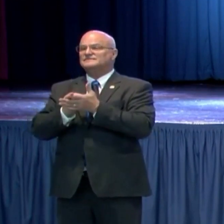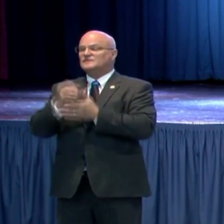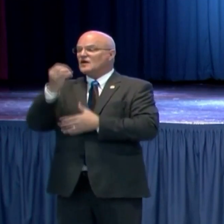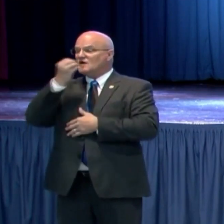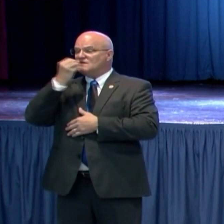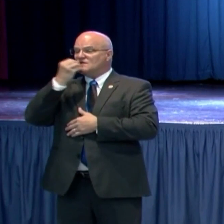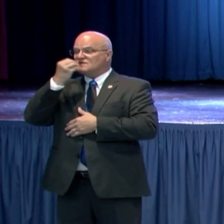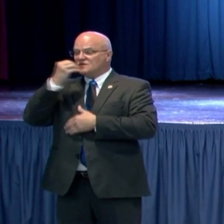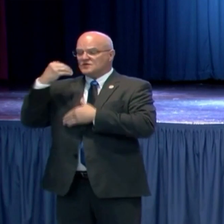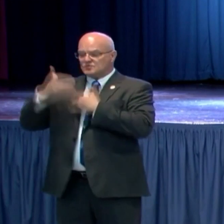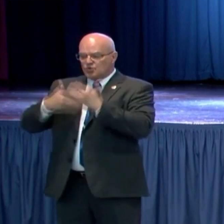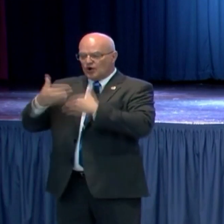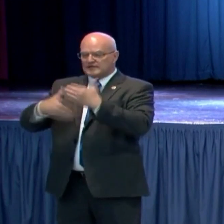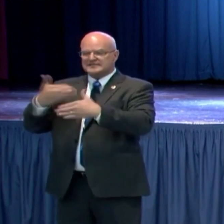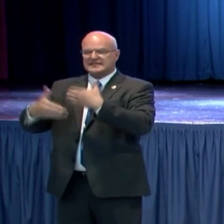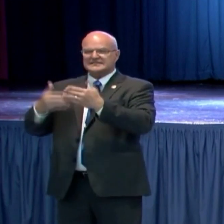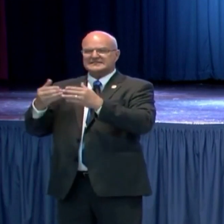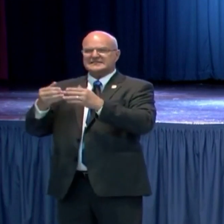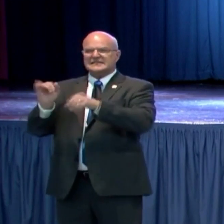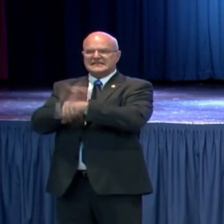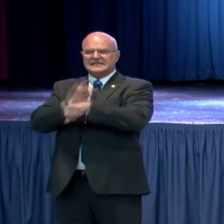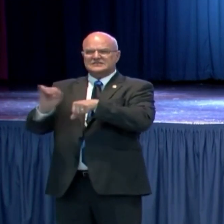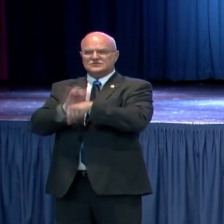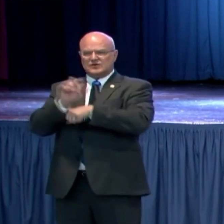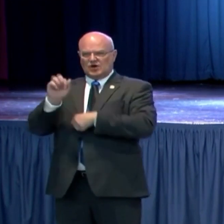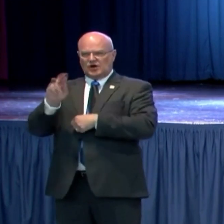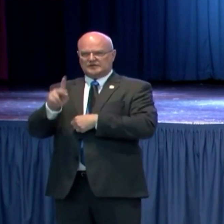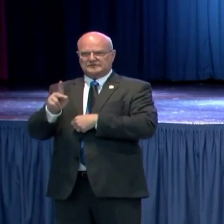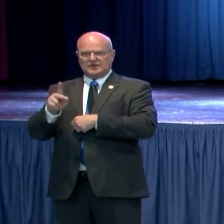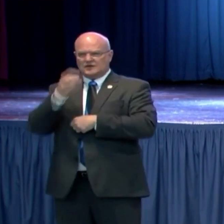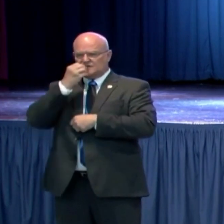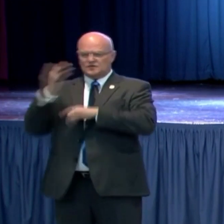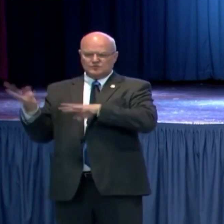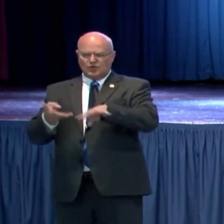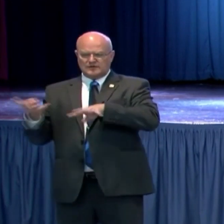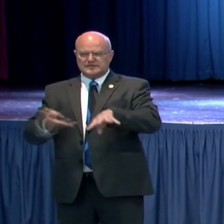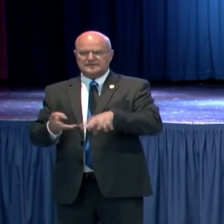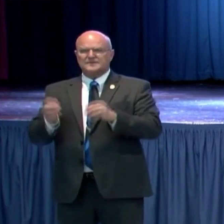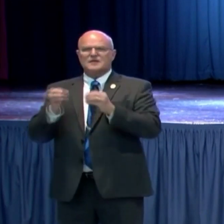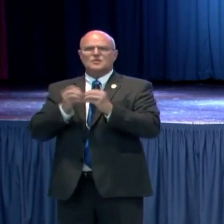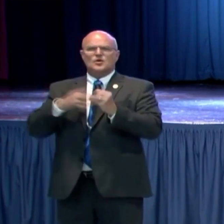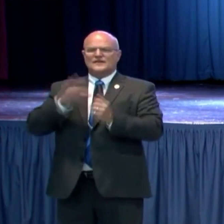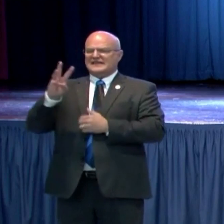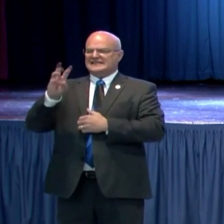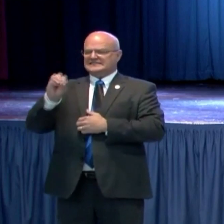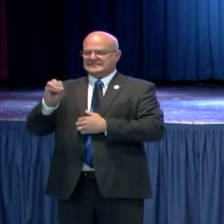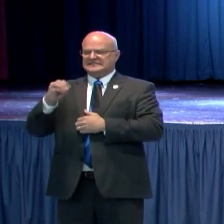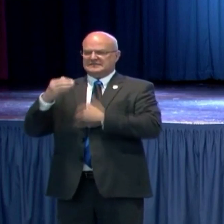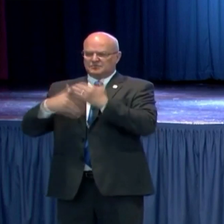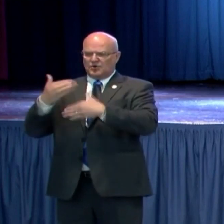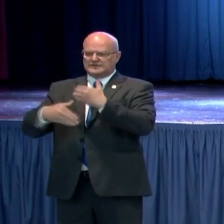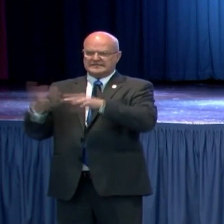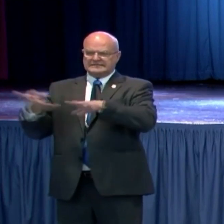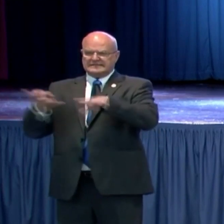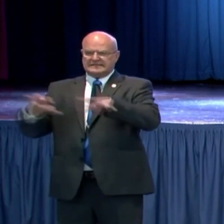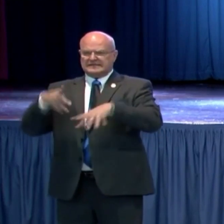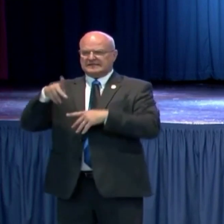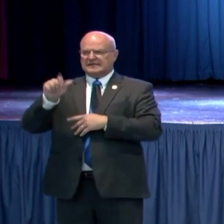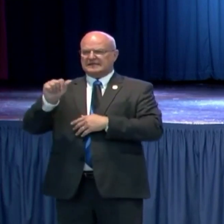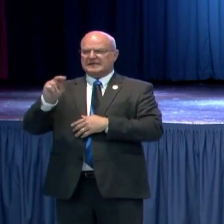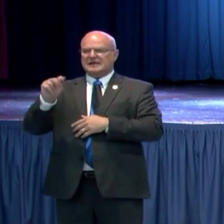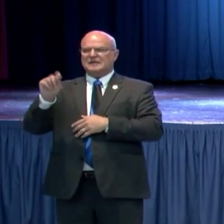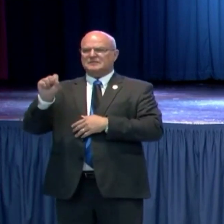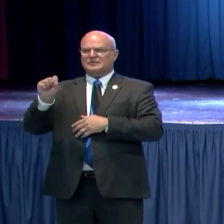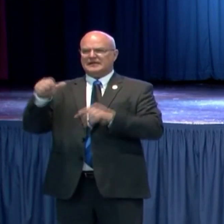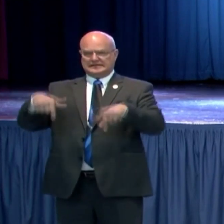food processing industry in Arkansas that's so critical to our nation. We have over 60 processing plants in Arkansas,